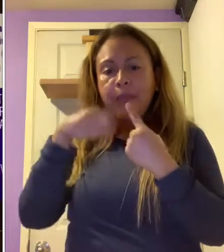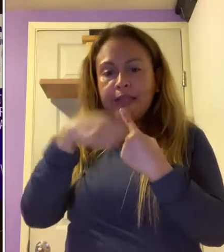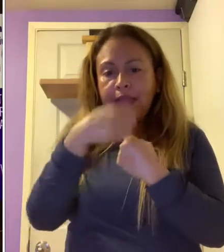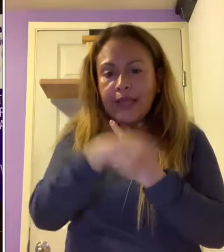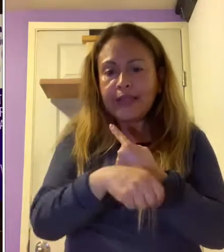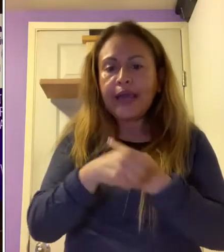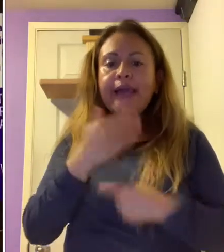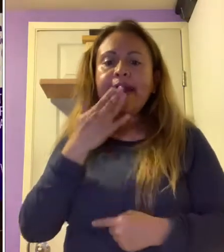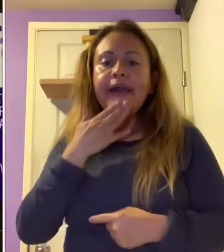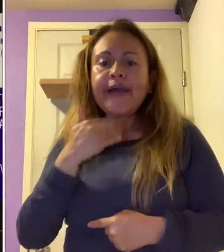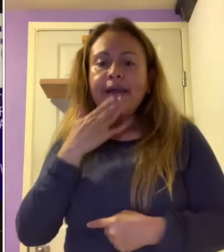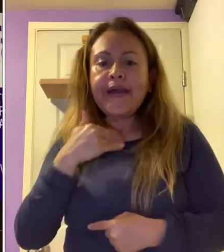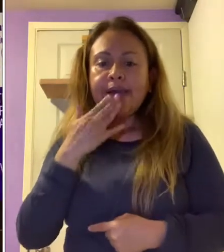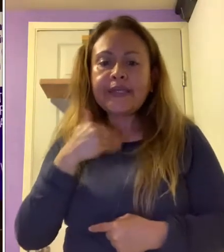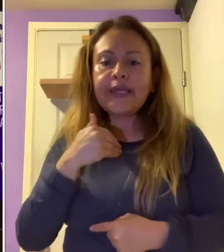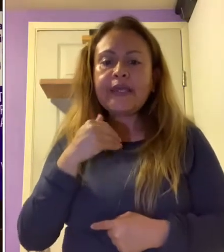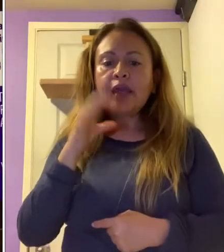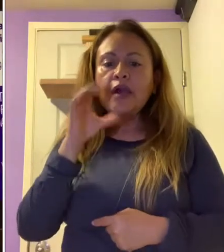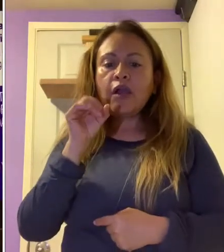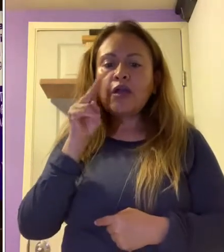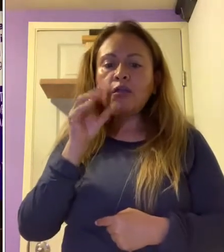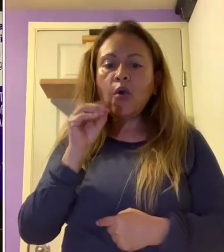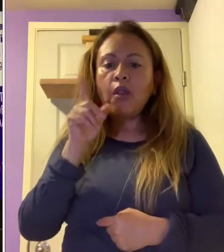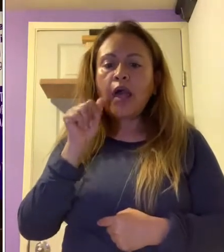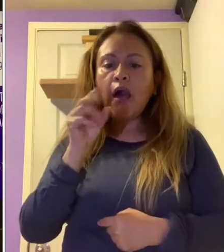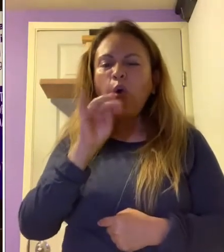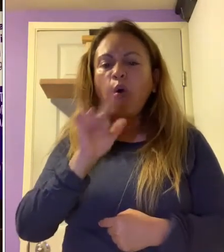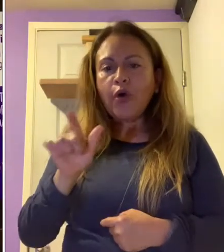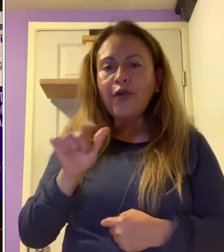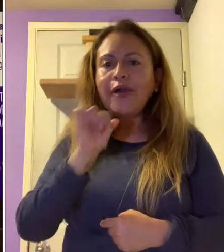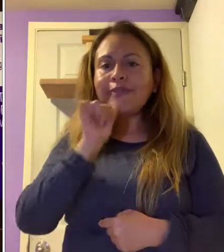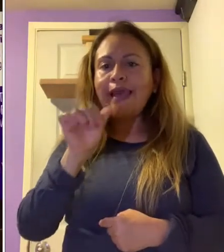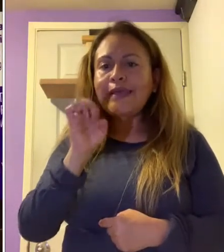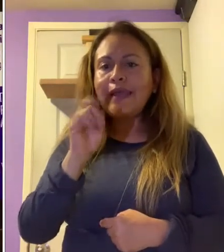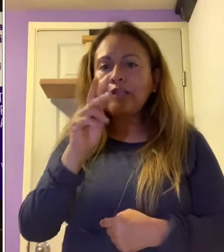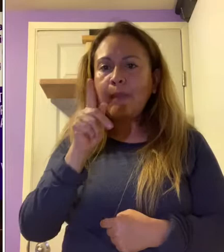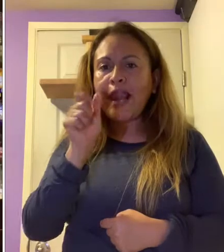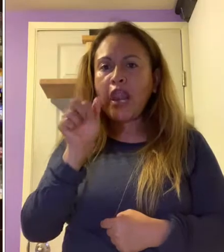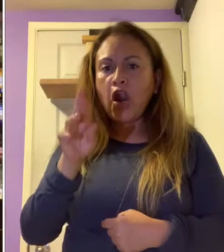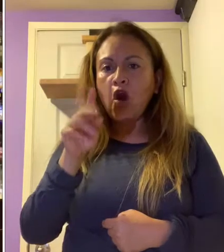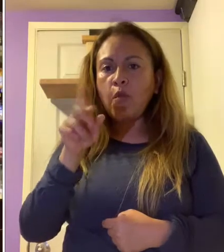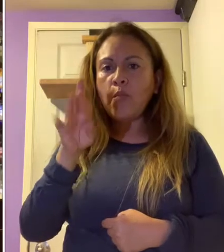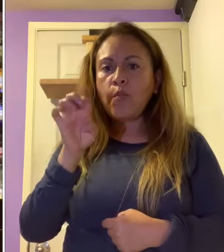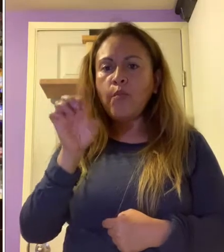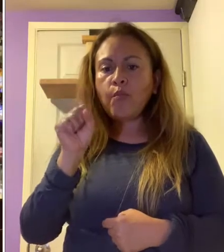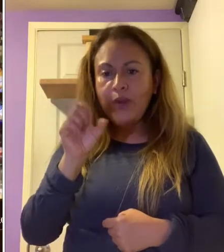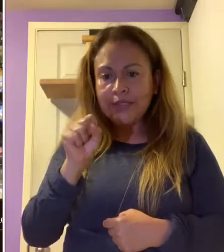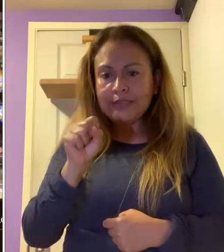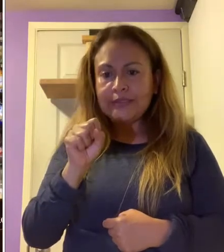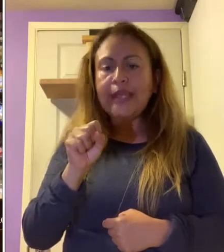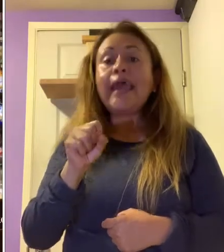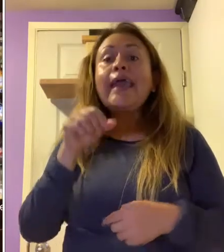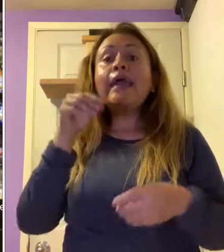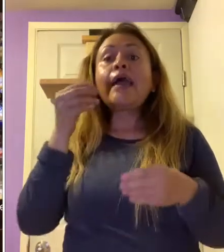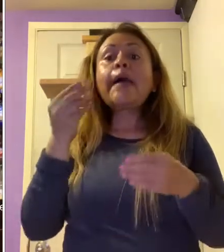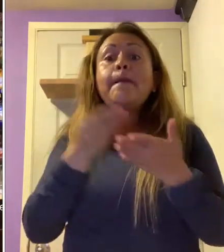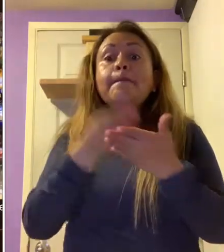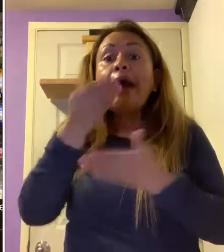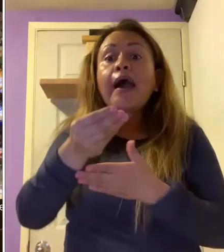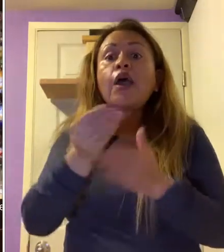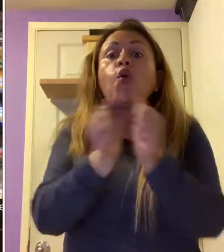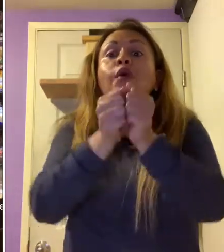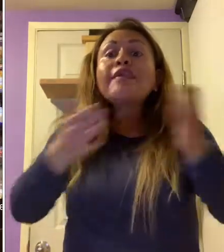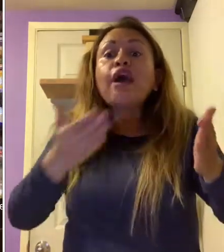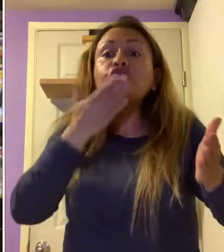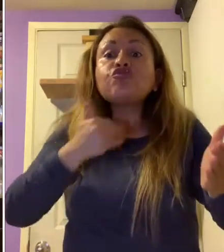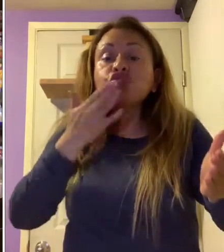has bananas in here, but also honey and canola oil, which is non-expeller pressed. When you buy frozen acai packets, buy the ones that